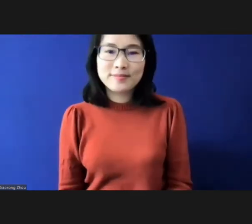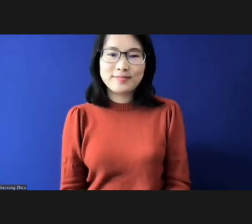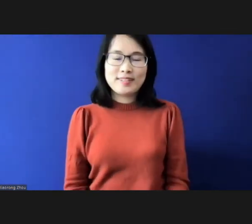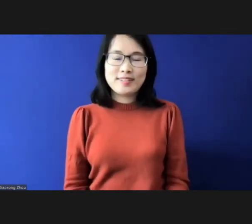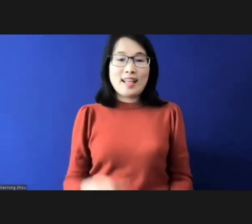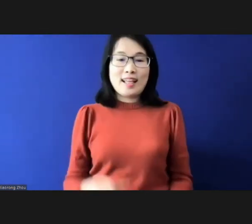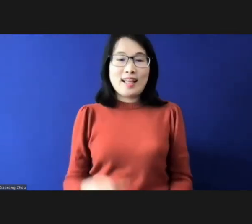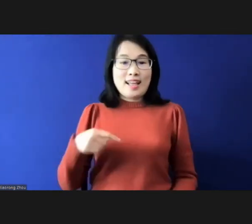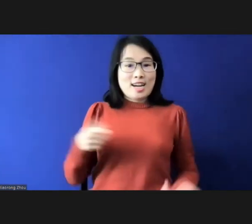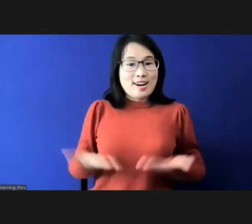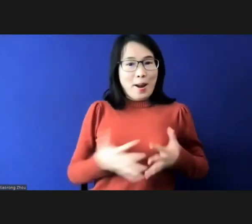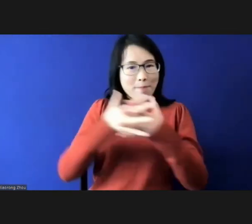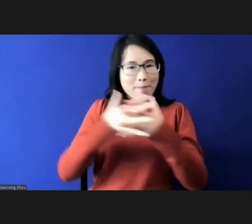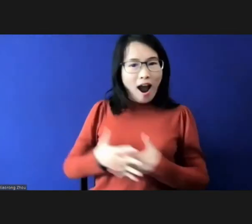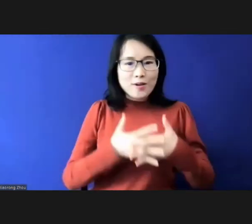X-I-A-O-R-O-N-G.